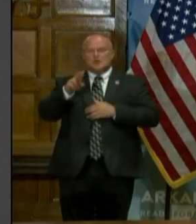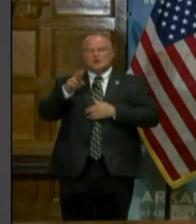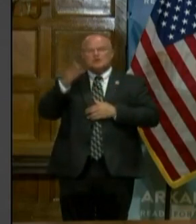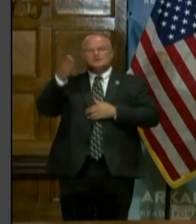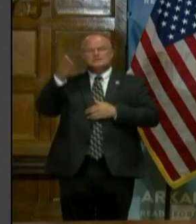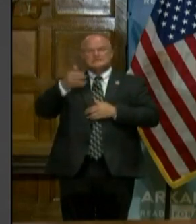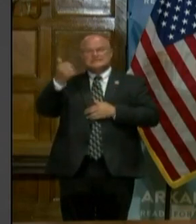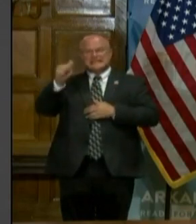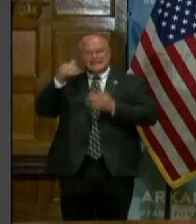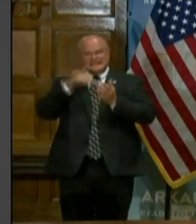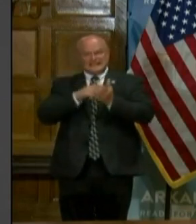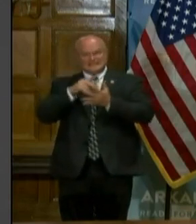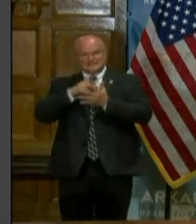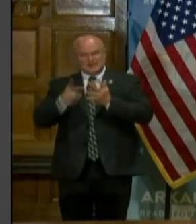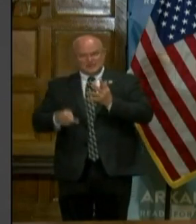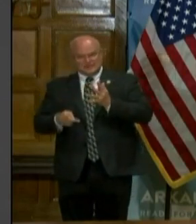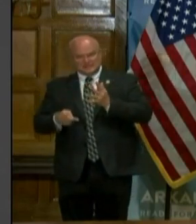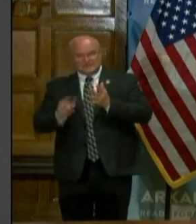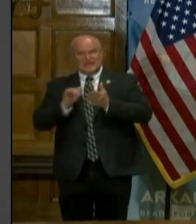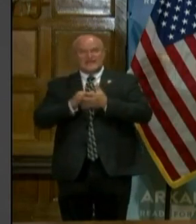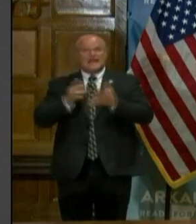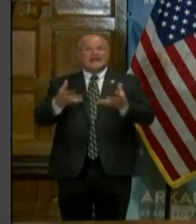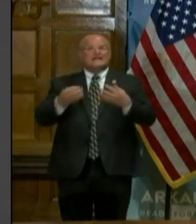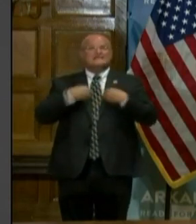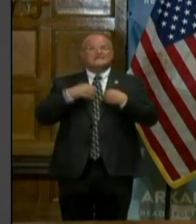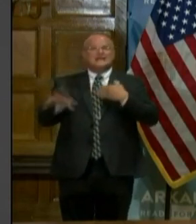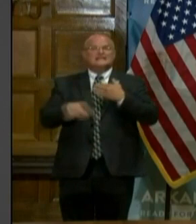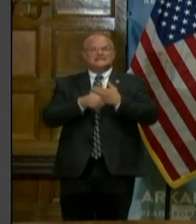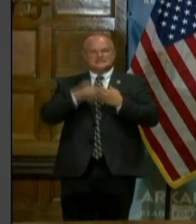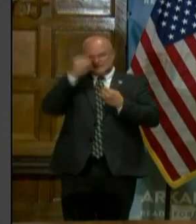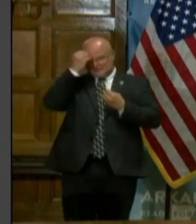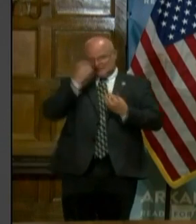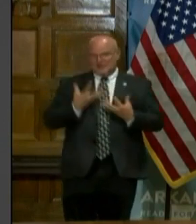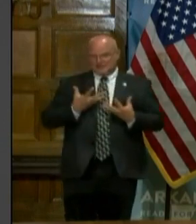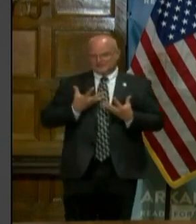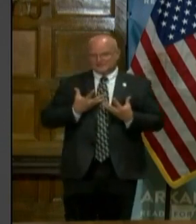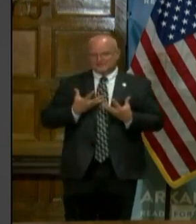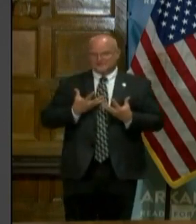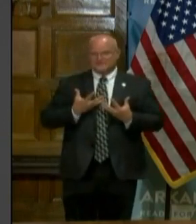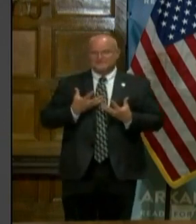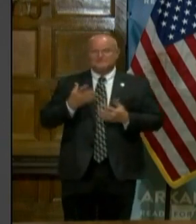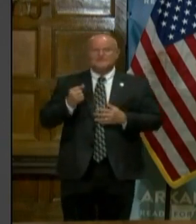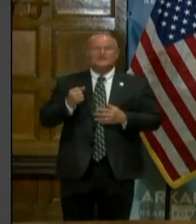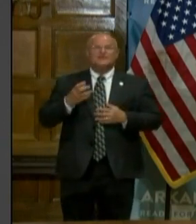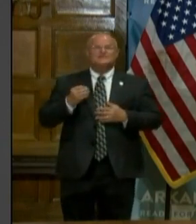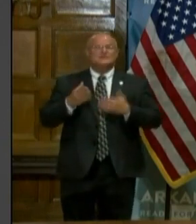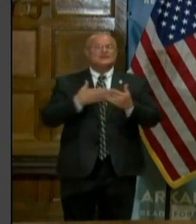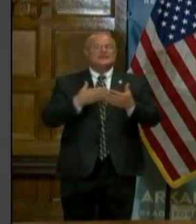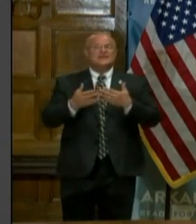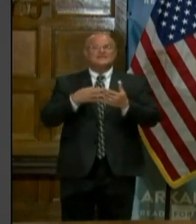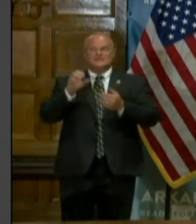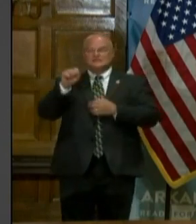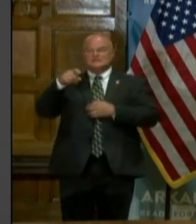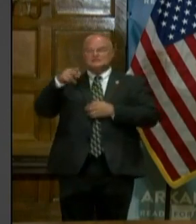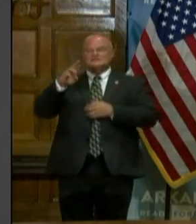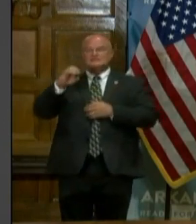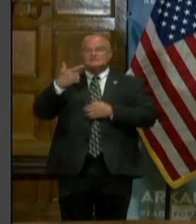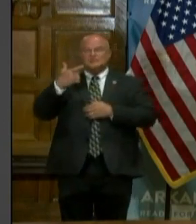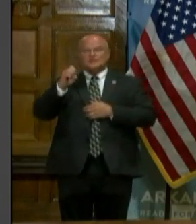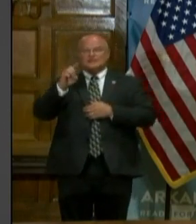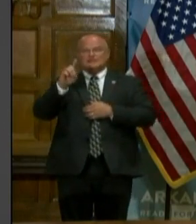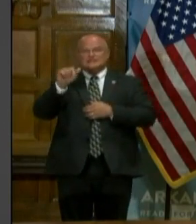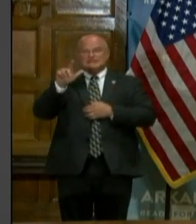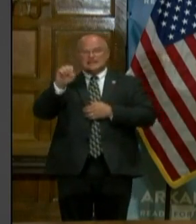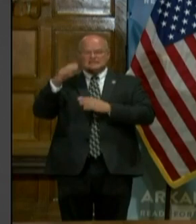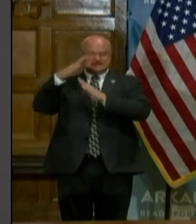10,000 population. And that also gives us an additional piece of information. So even though Springdale is at the top of the